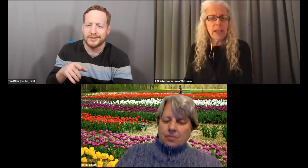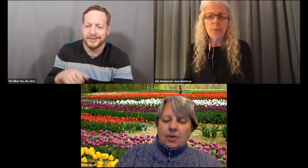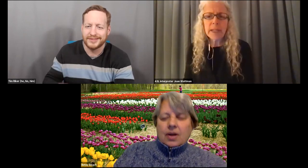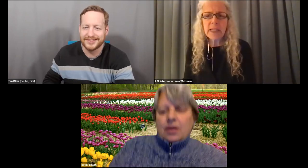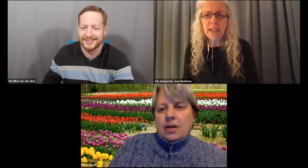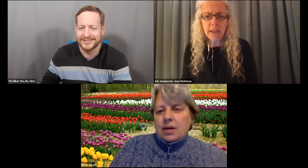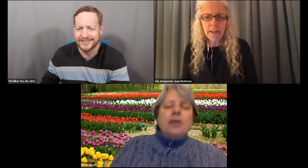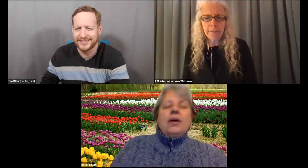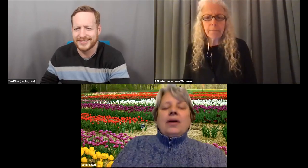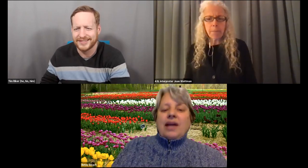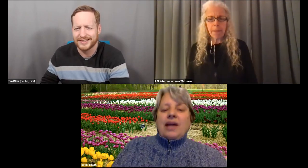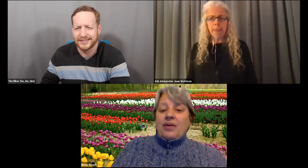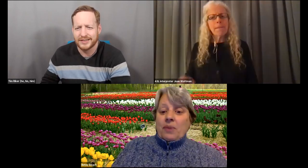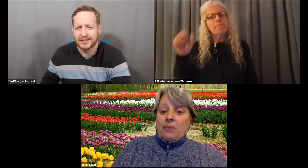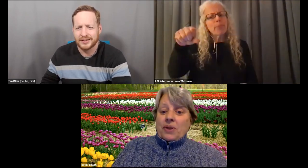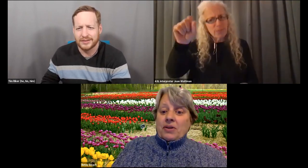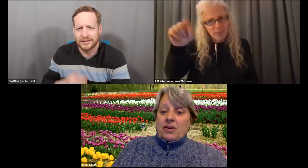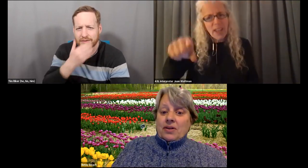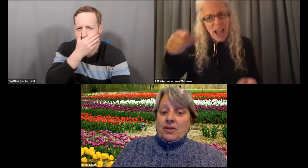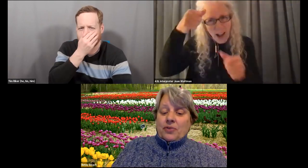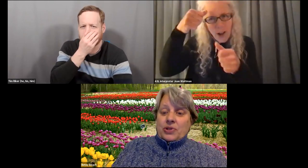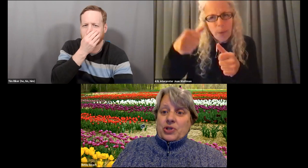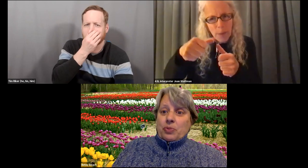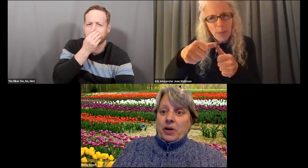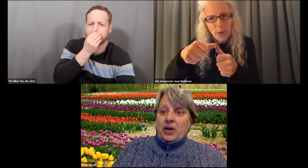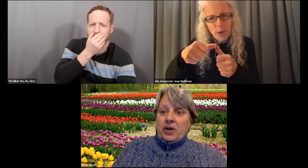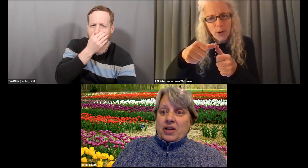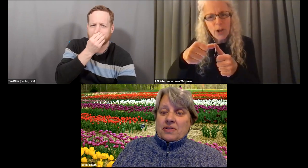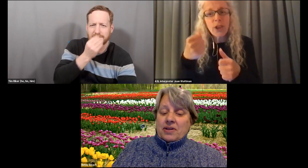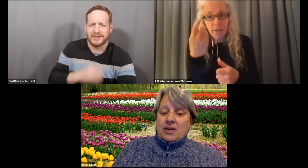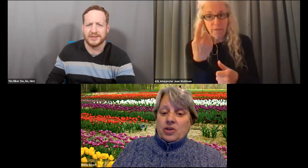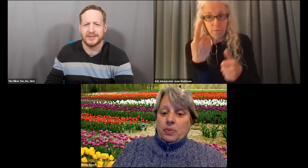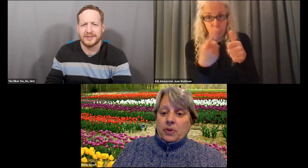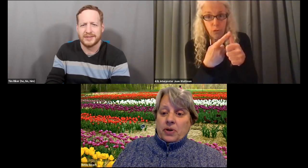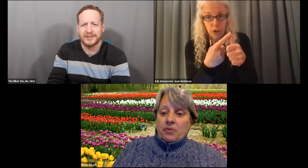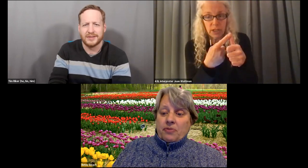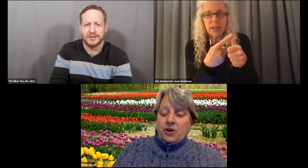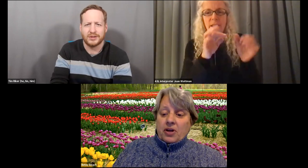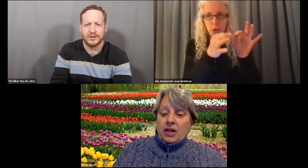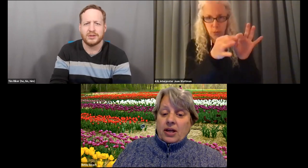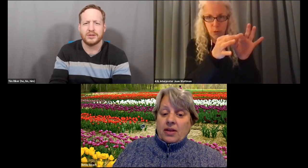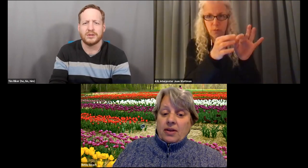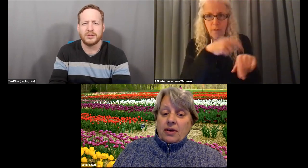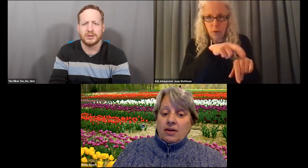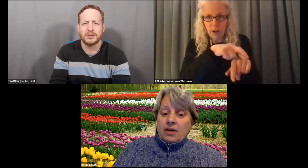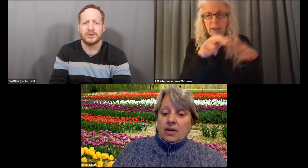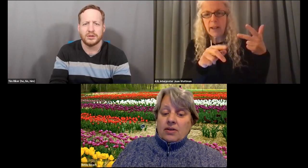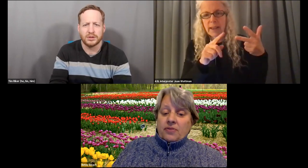you, Betsy. Yeah, I remember the first two priorities, the interpreter referral and the